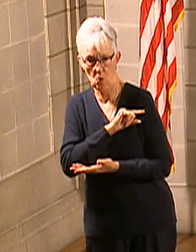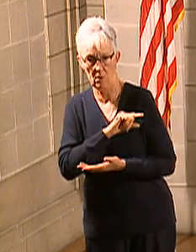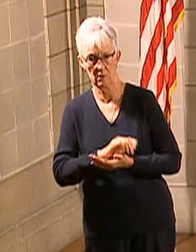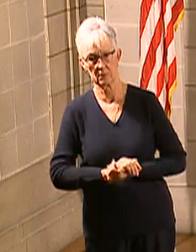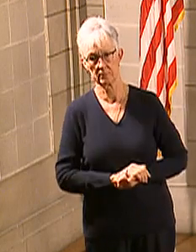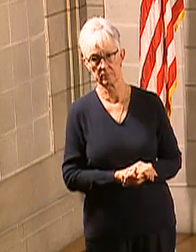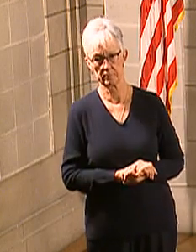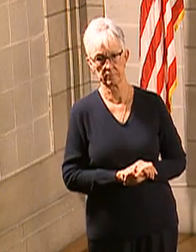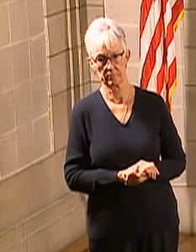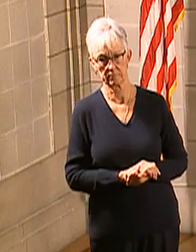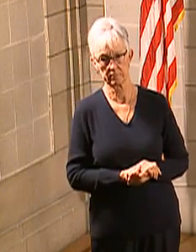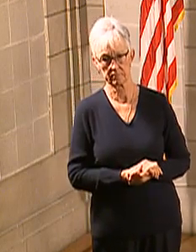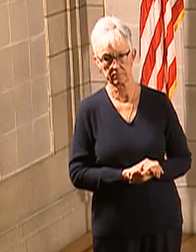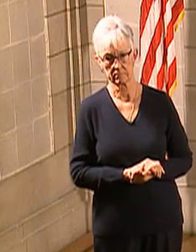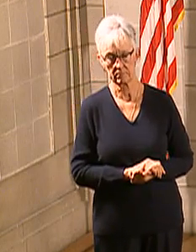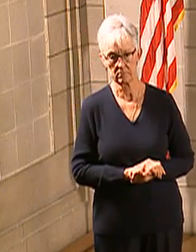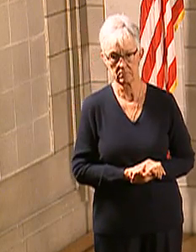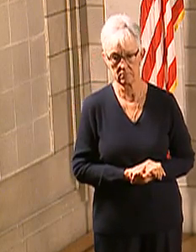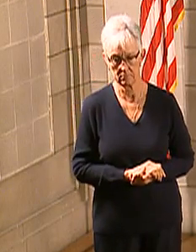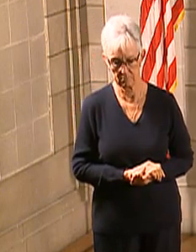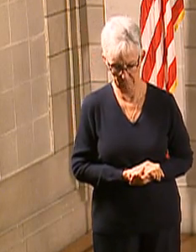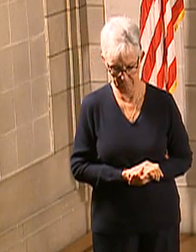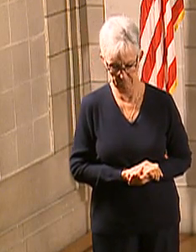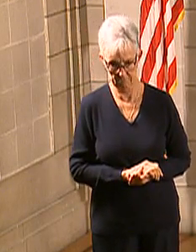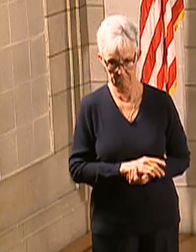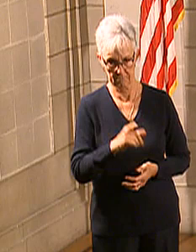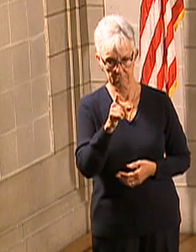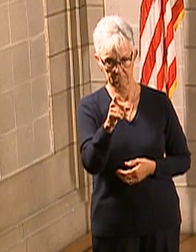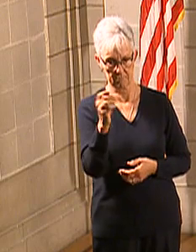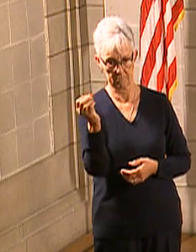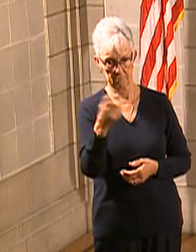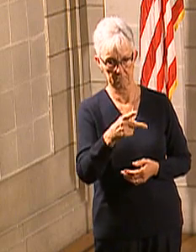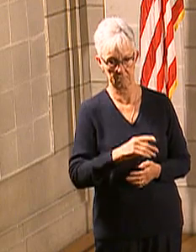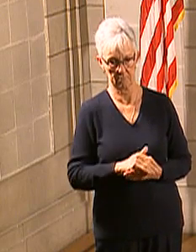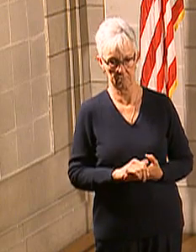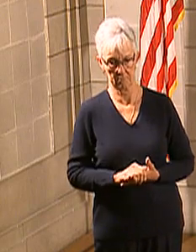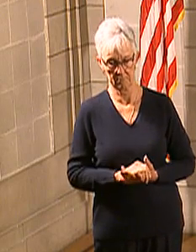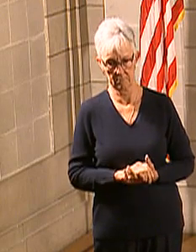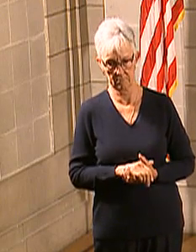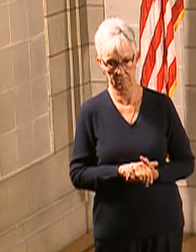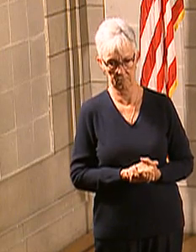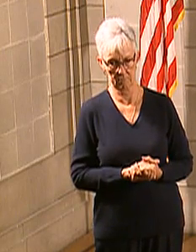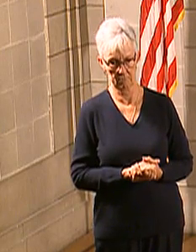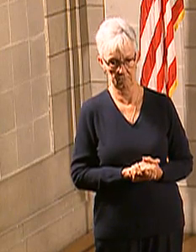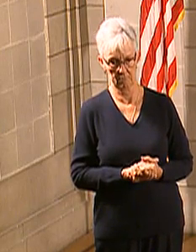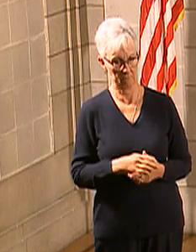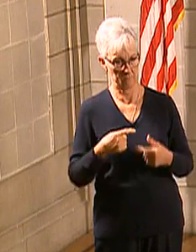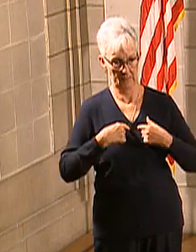Yeah, Martha. Okay, so I'm not understanding